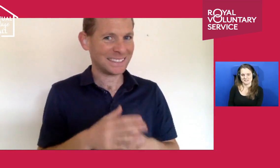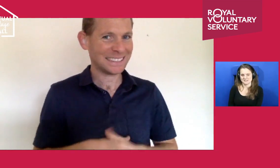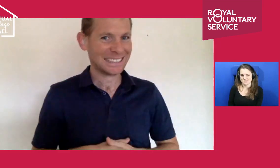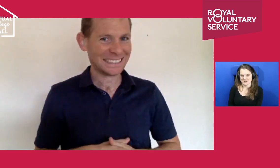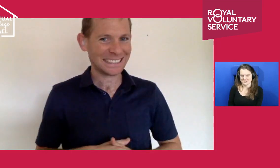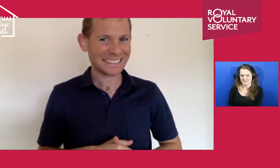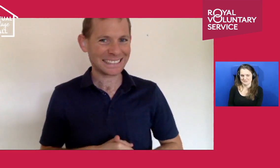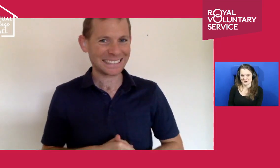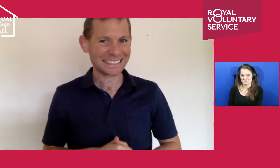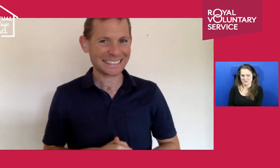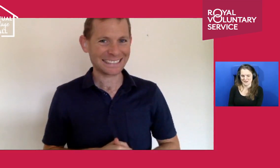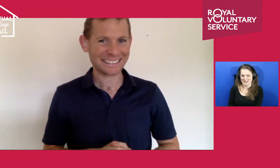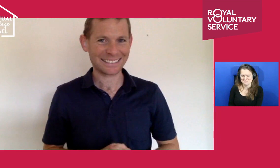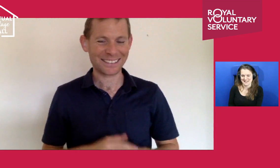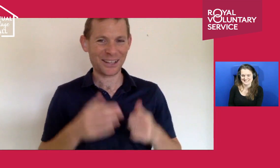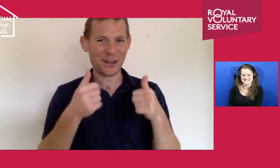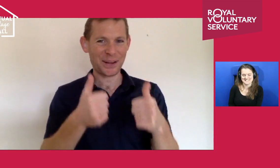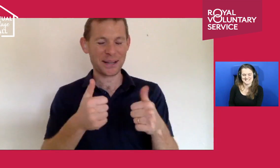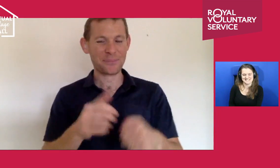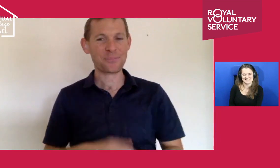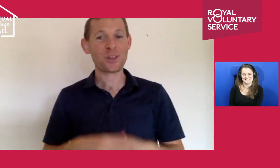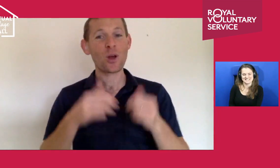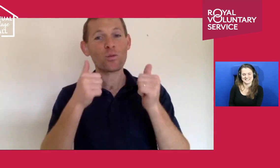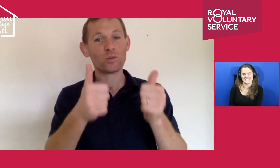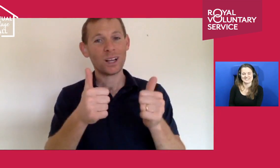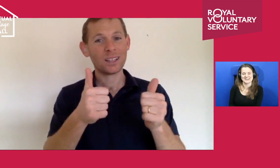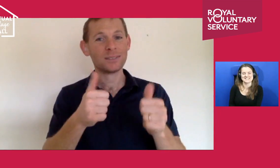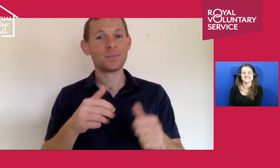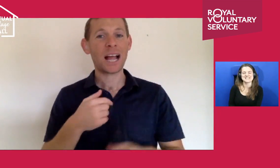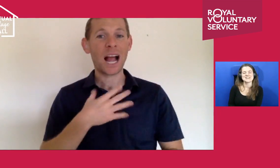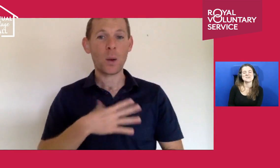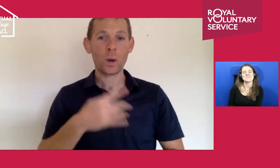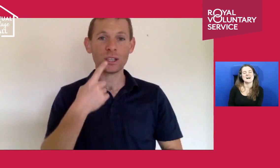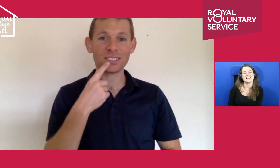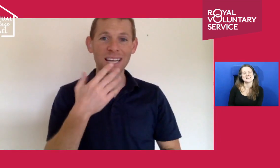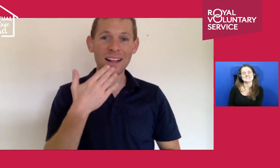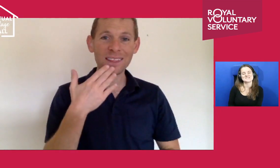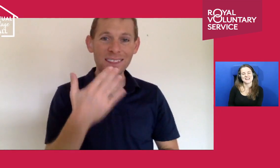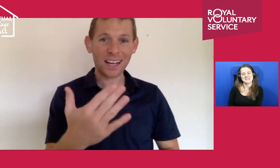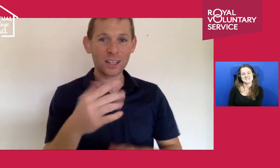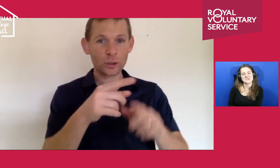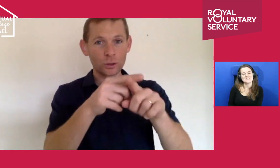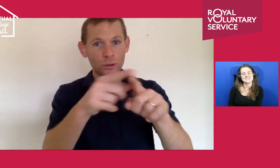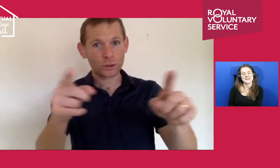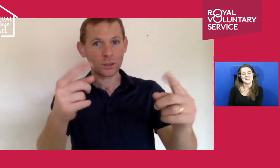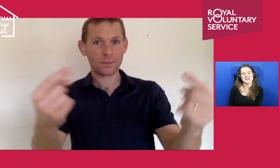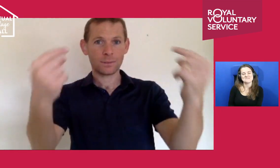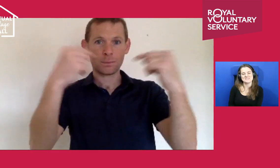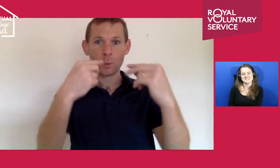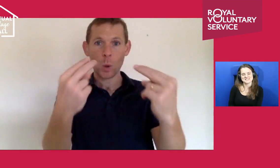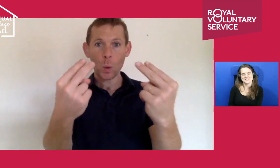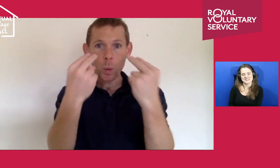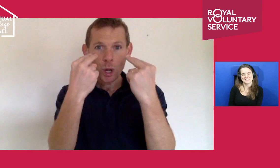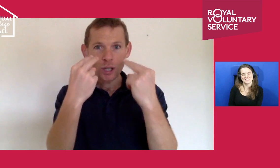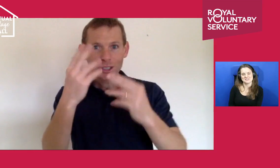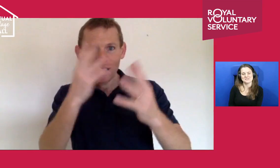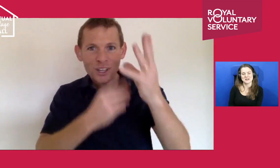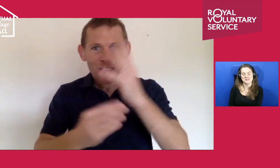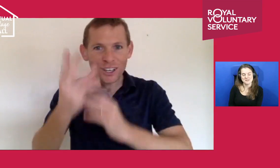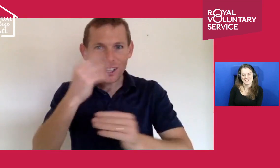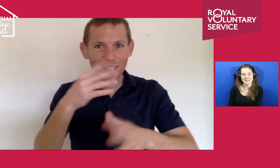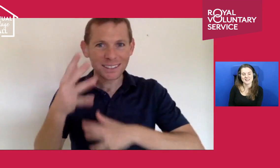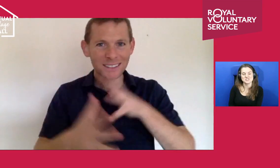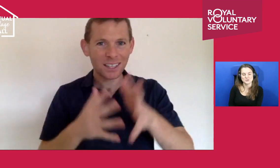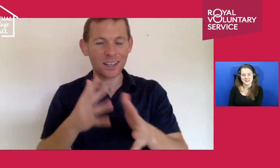But I'll need to practice it first before I come back and see you. All right. Well, that's great. So I want to say a massive thank you